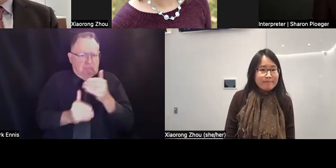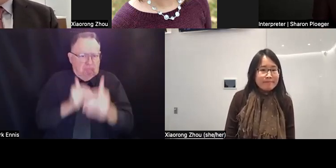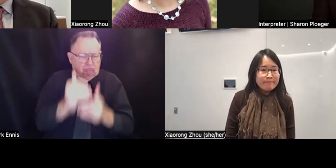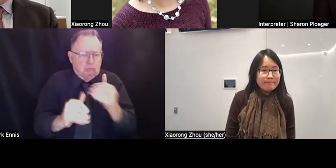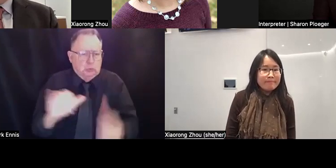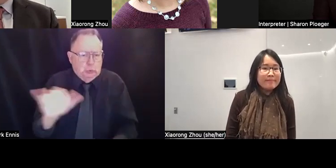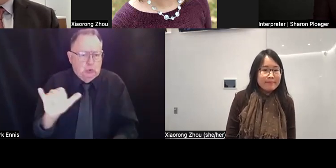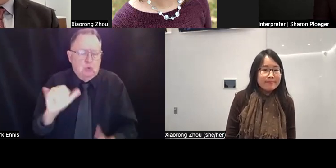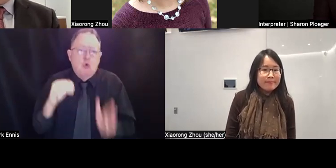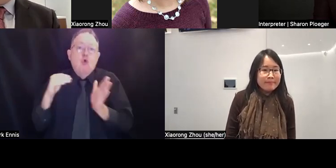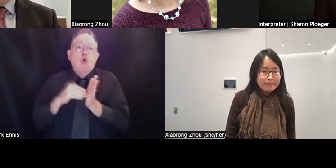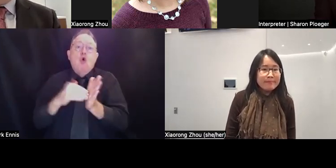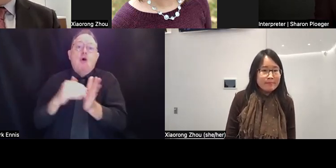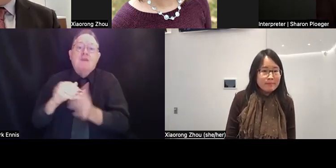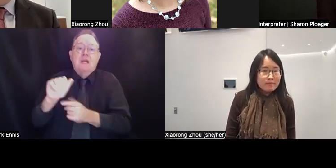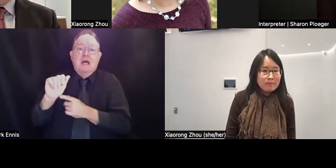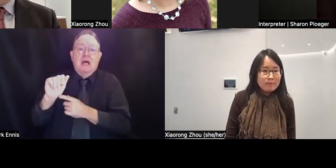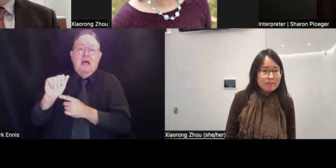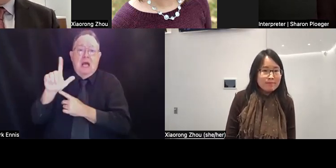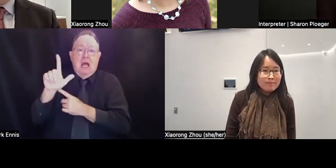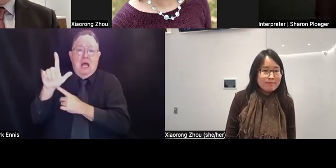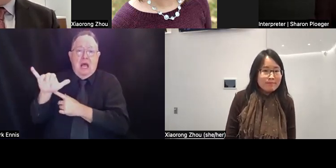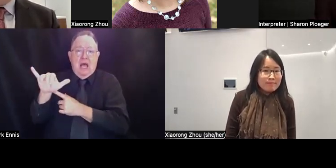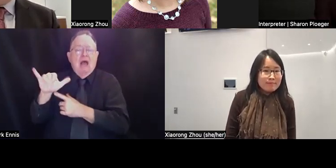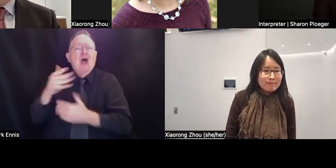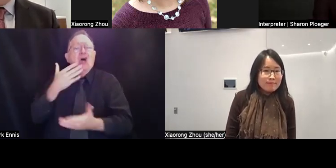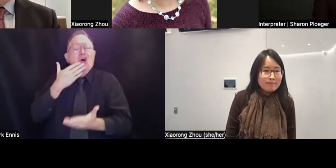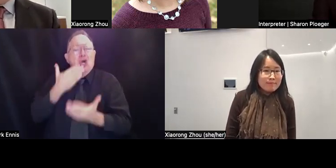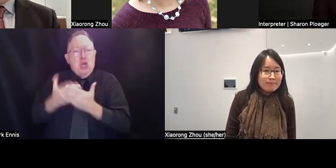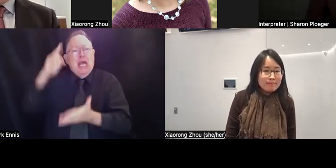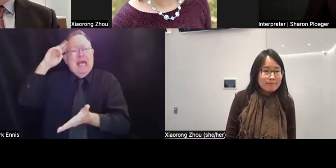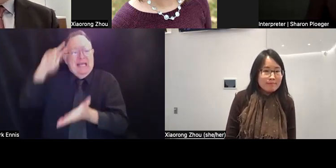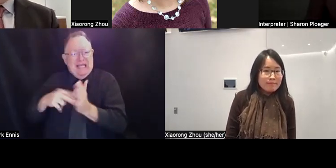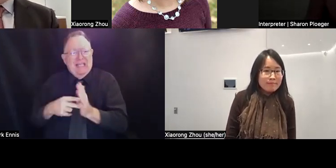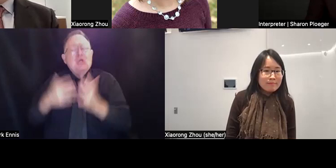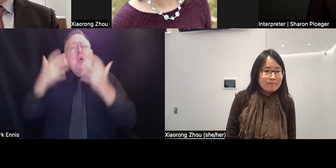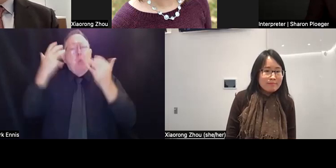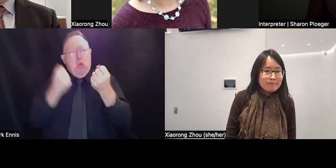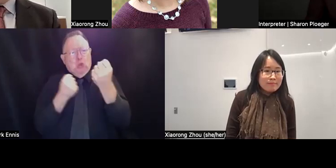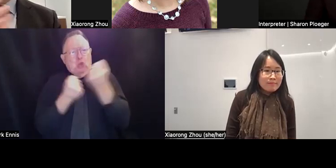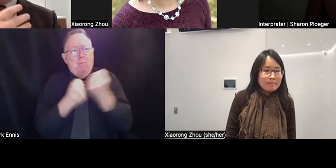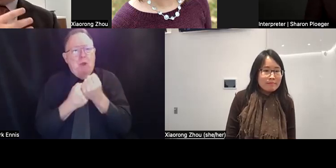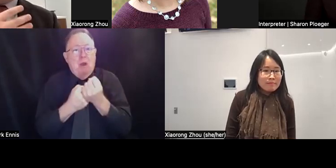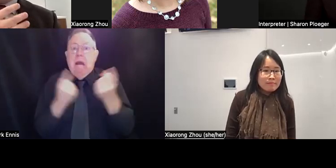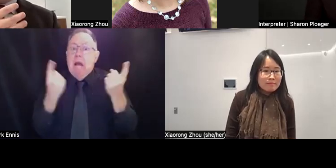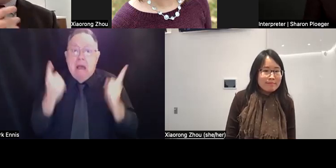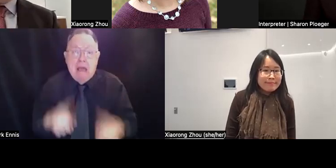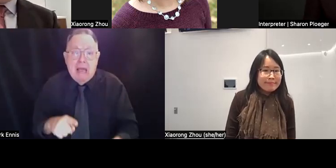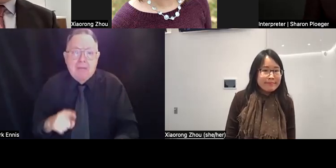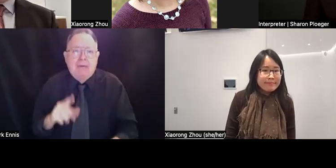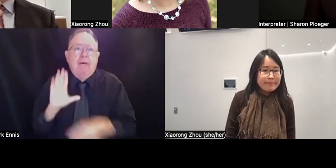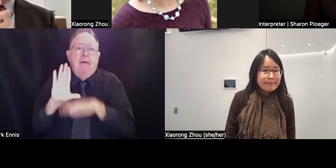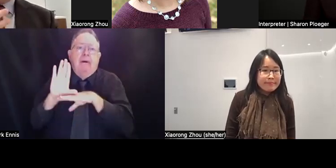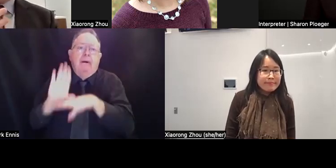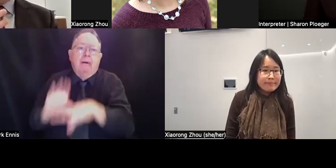times allies have good intentions and want to be supportive, but end up centering the discussion